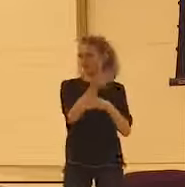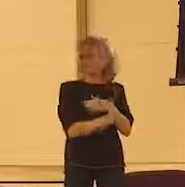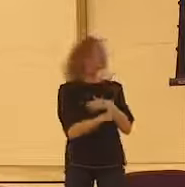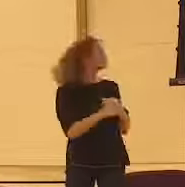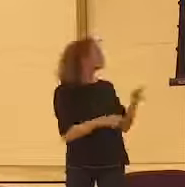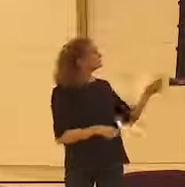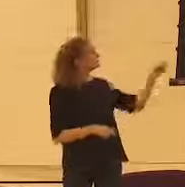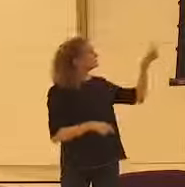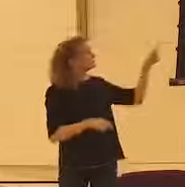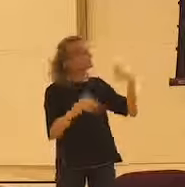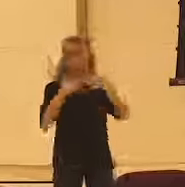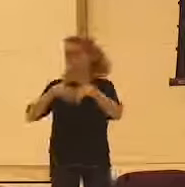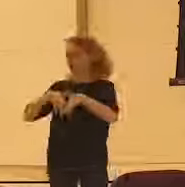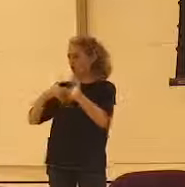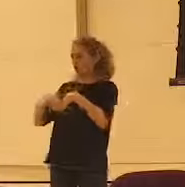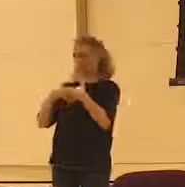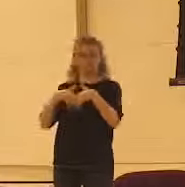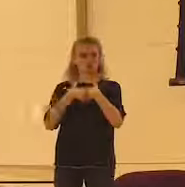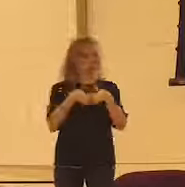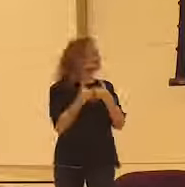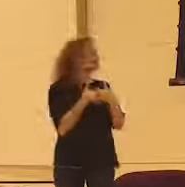deaf leadership, technology,